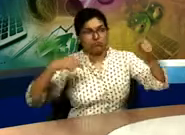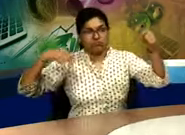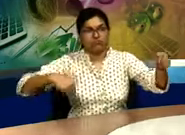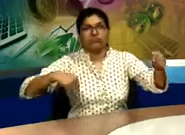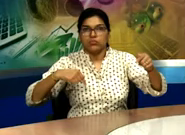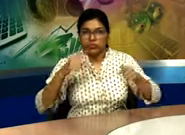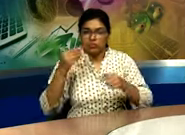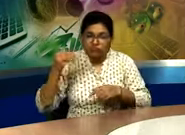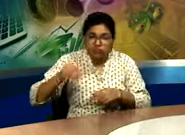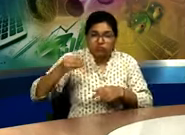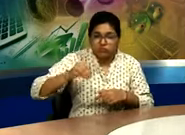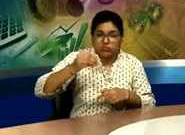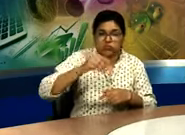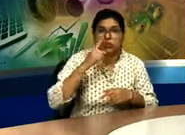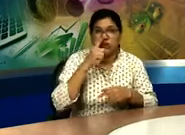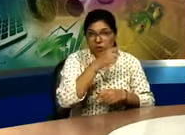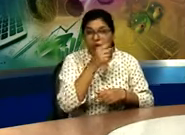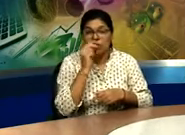284 banyan trees